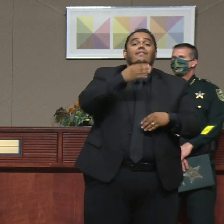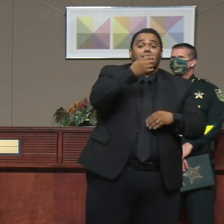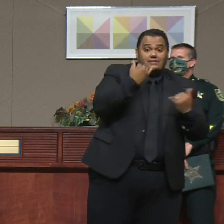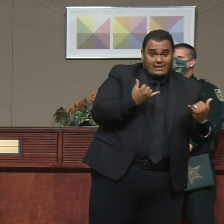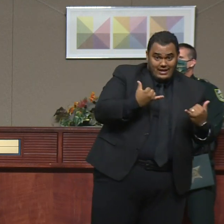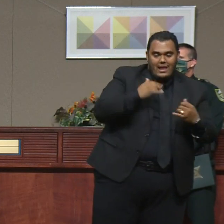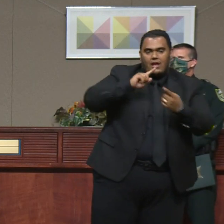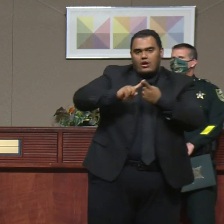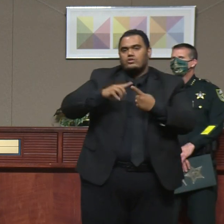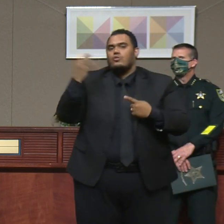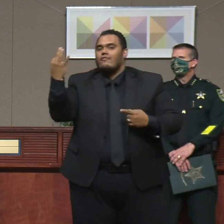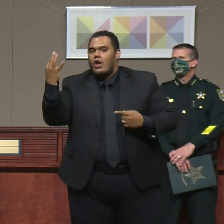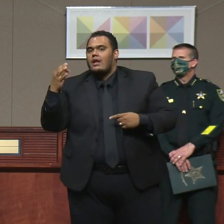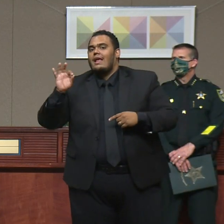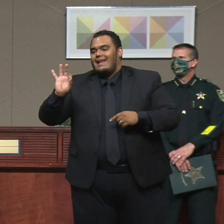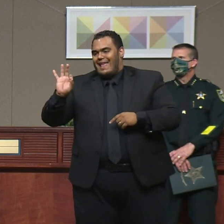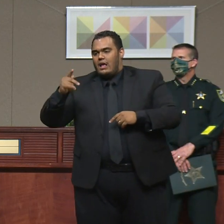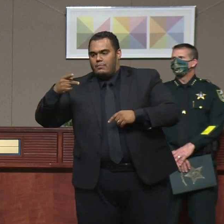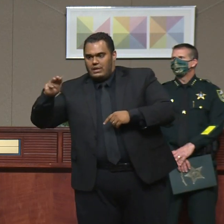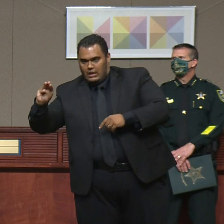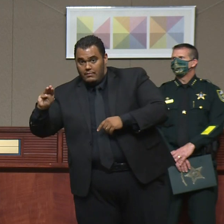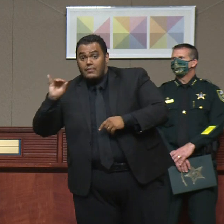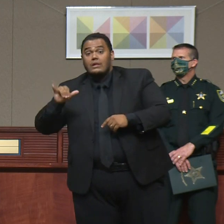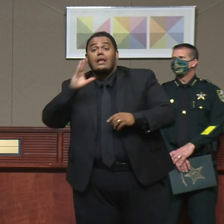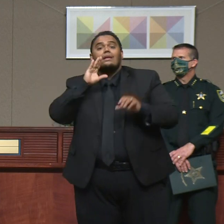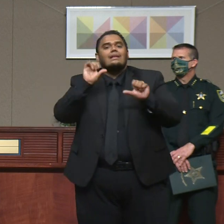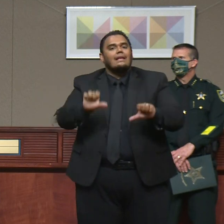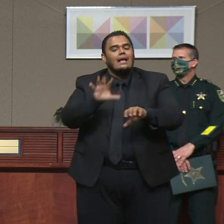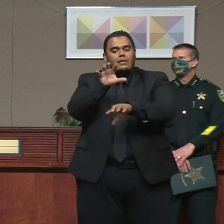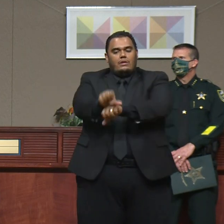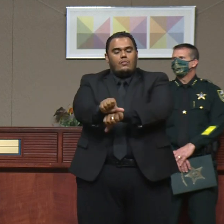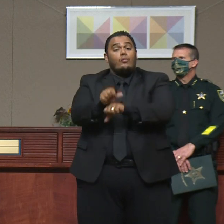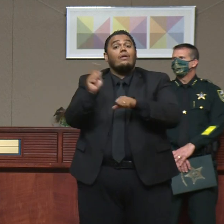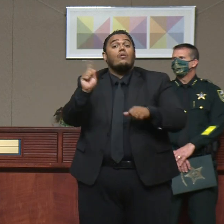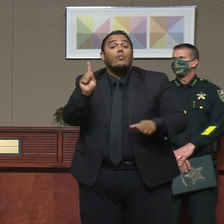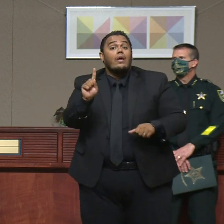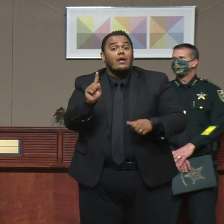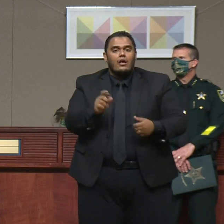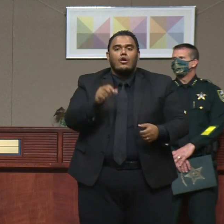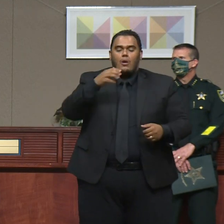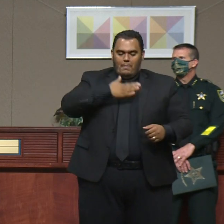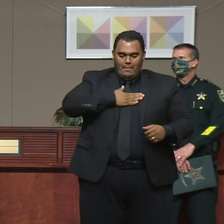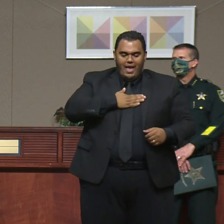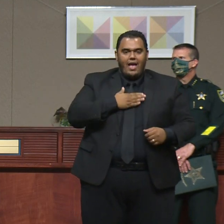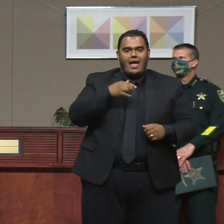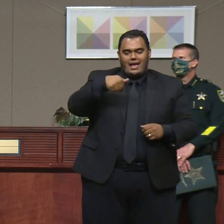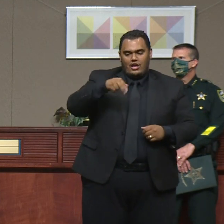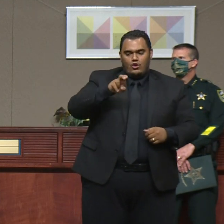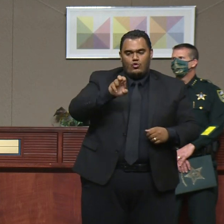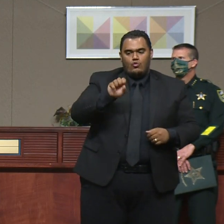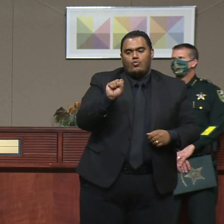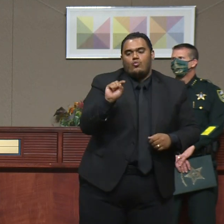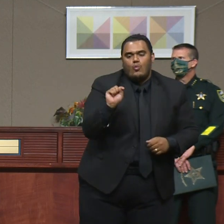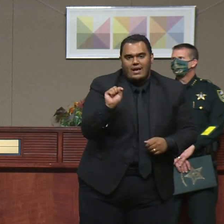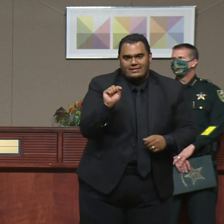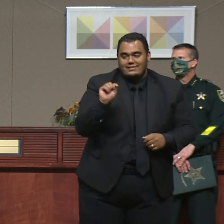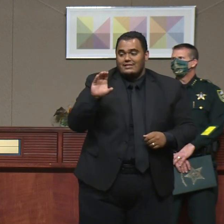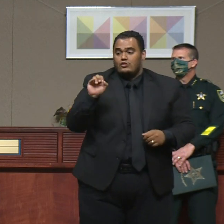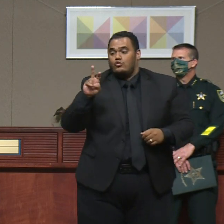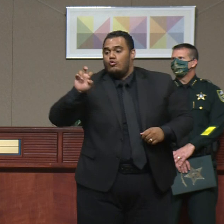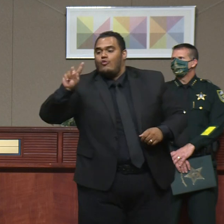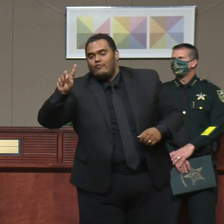responders can make an appointment for testing by visiting MyQuest COVID Test. That